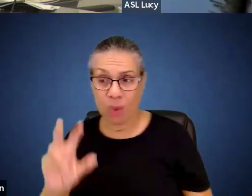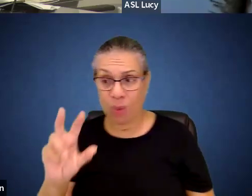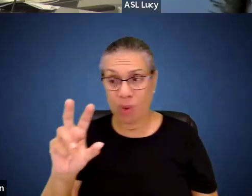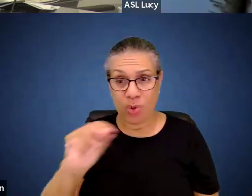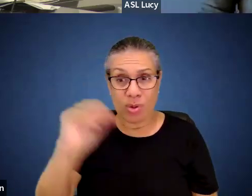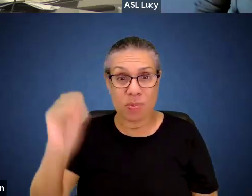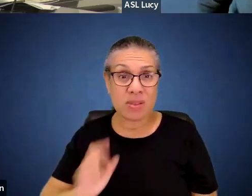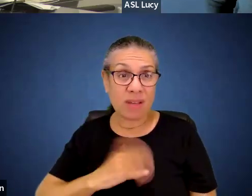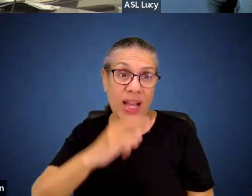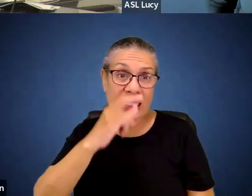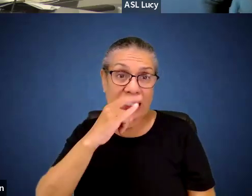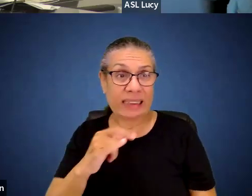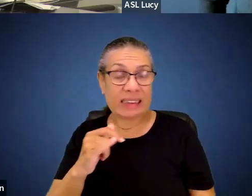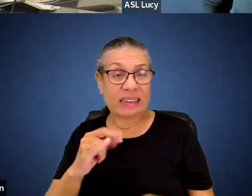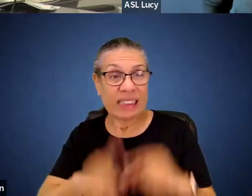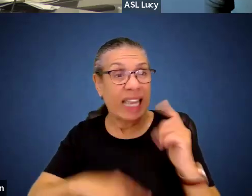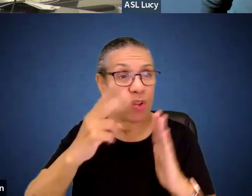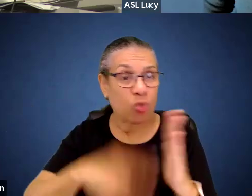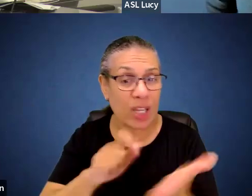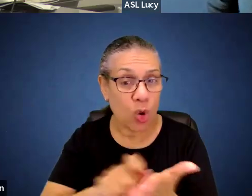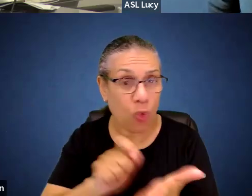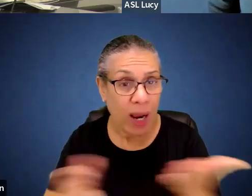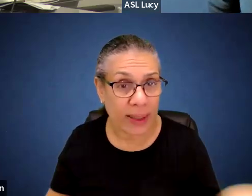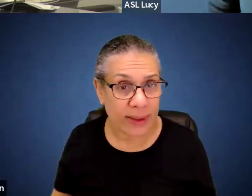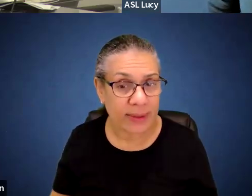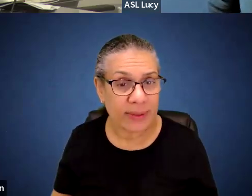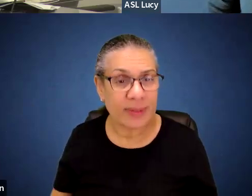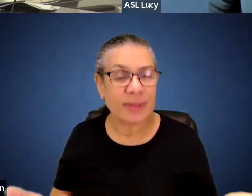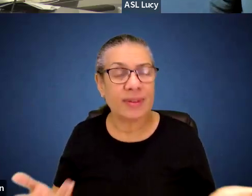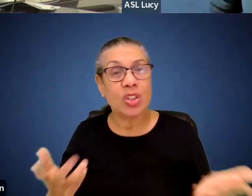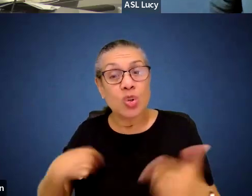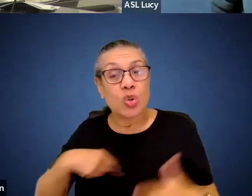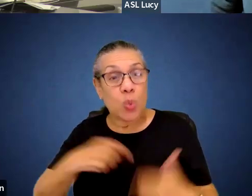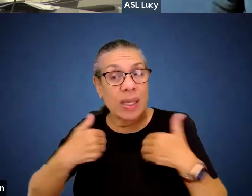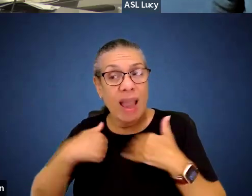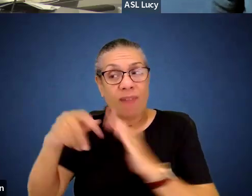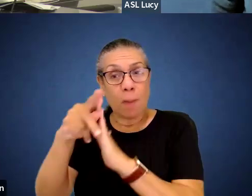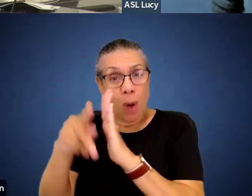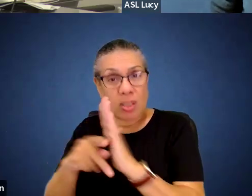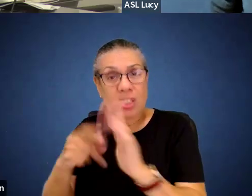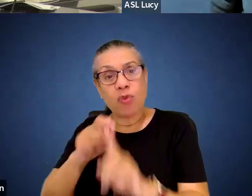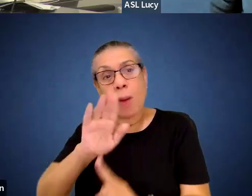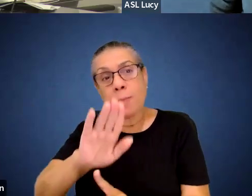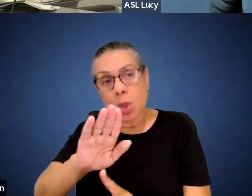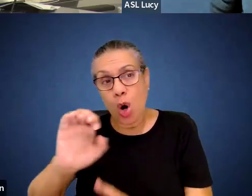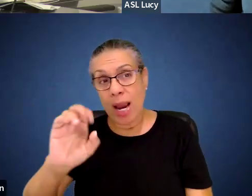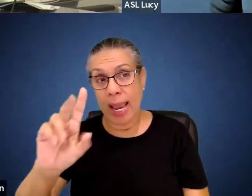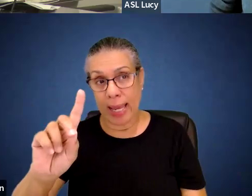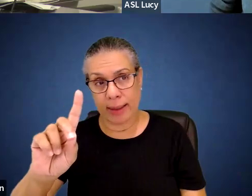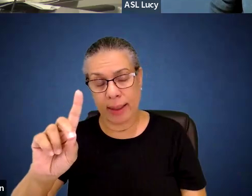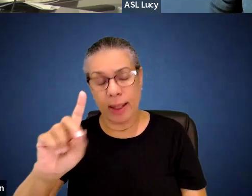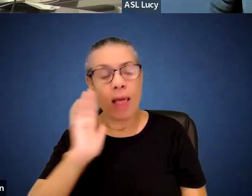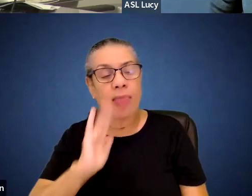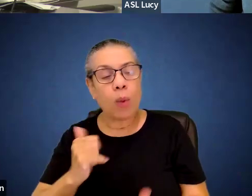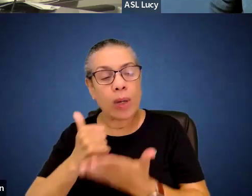are experiencing subliteracy at times. So I'm just curious, like, are there policies from your end that would